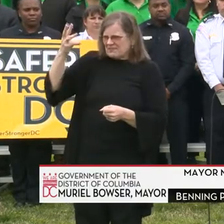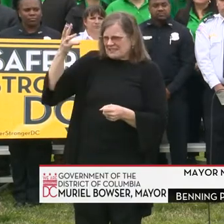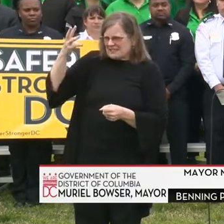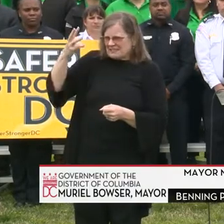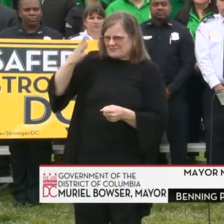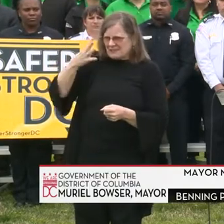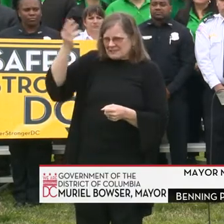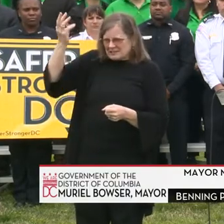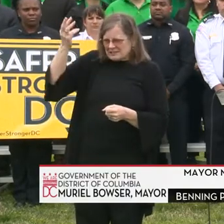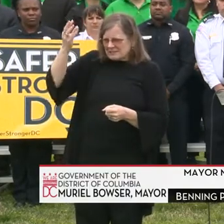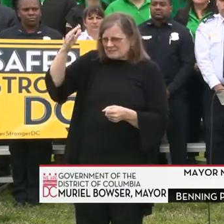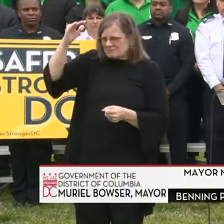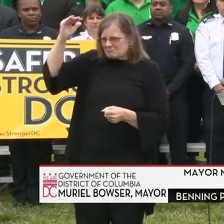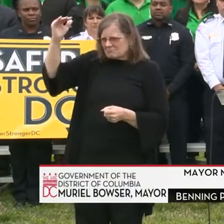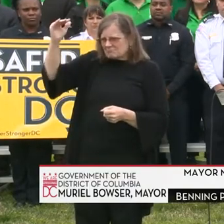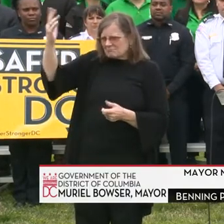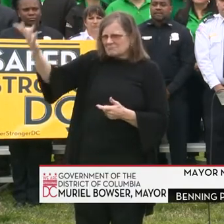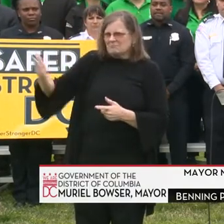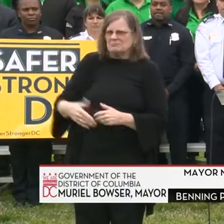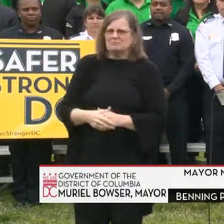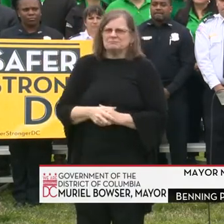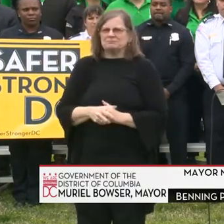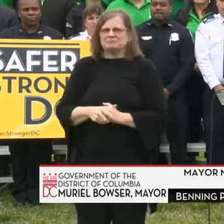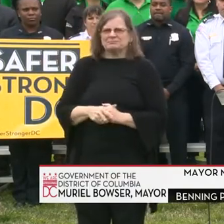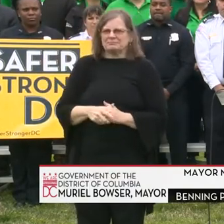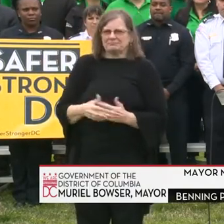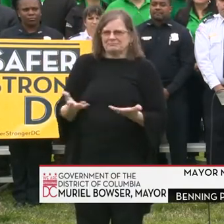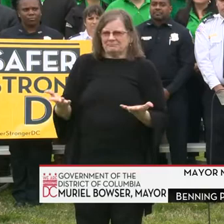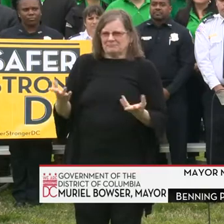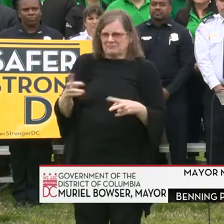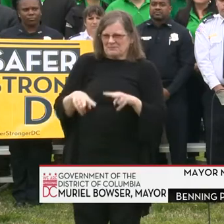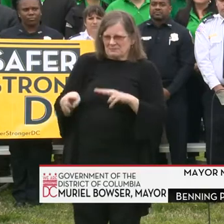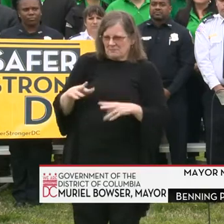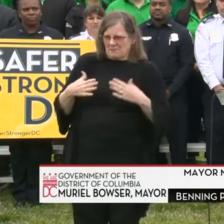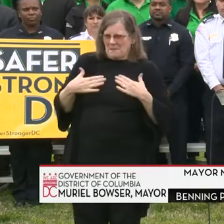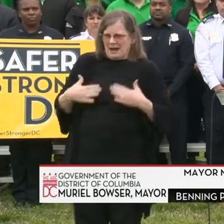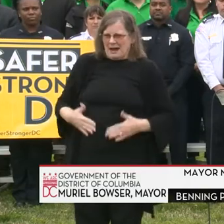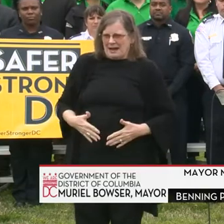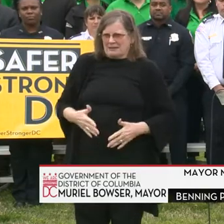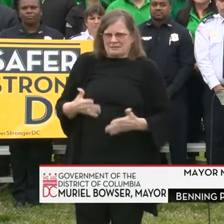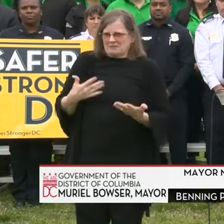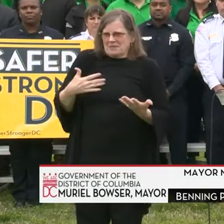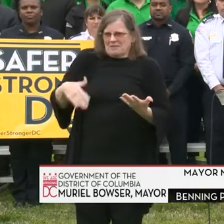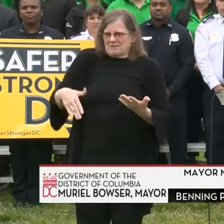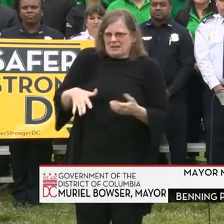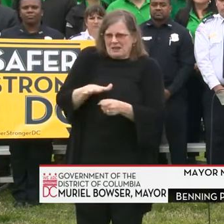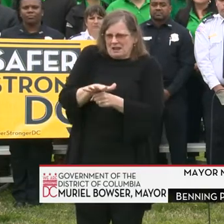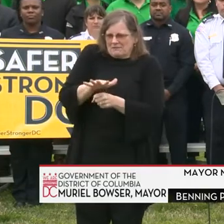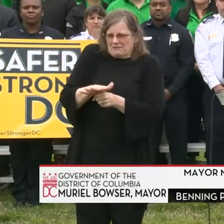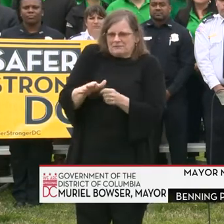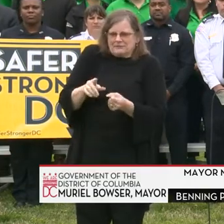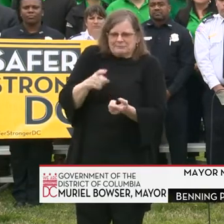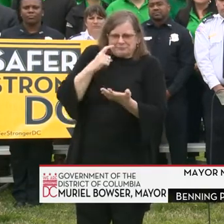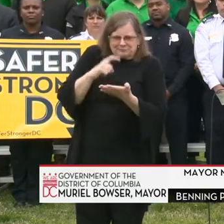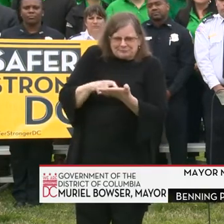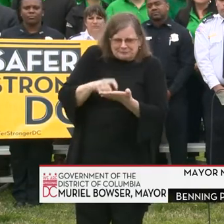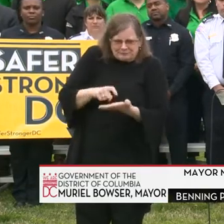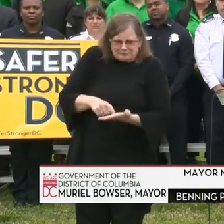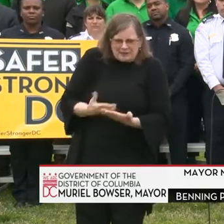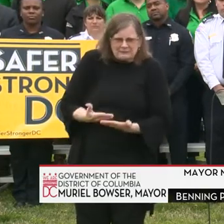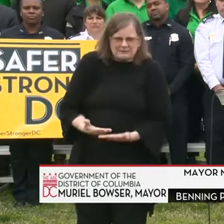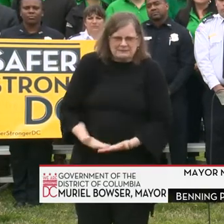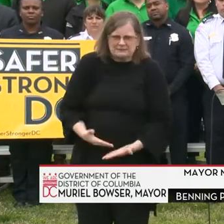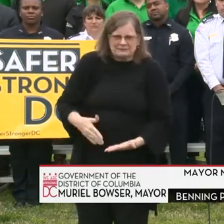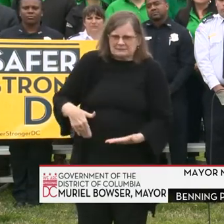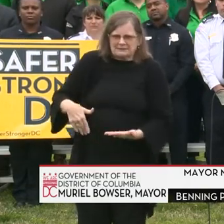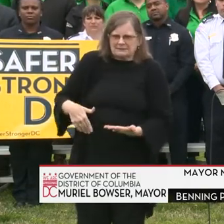we don't really have a lot because of the condition of the body to give with regards to identifying him. What can you tell us about the role